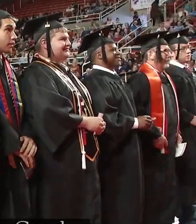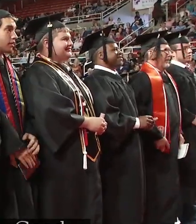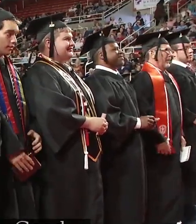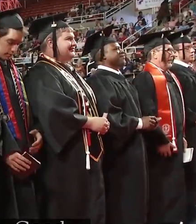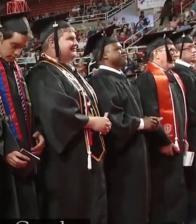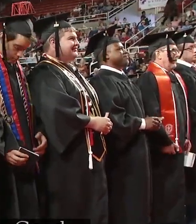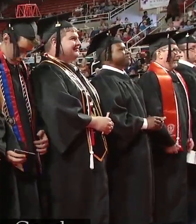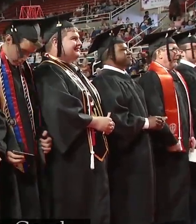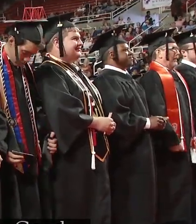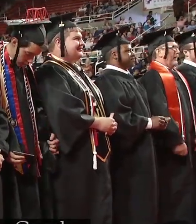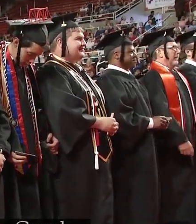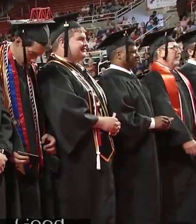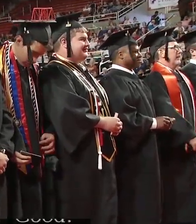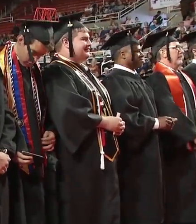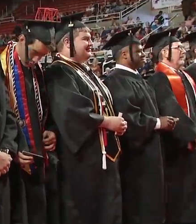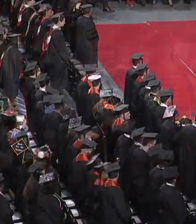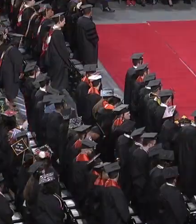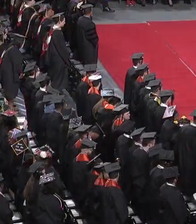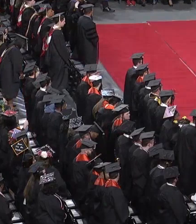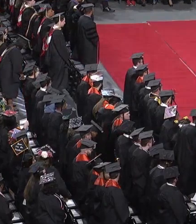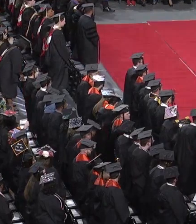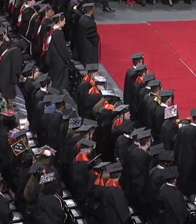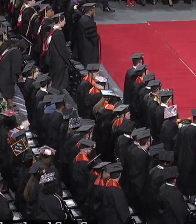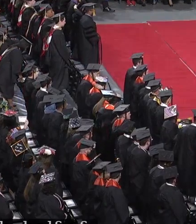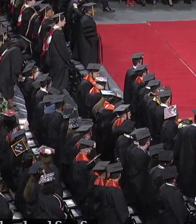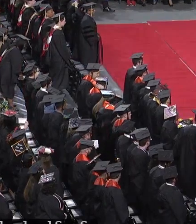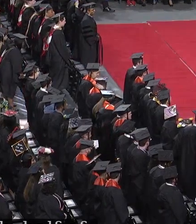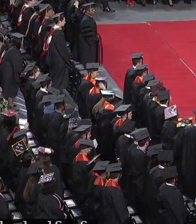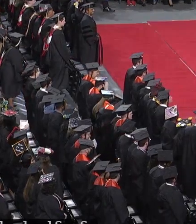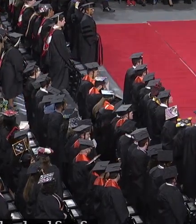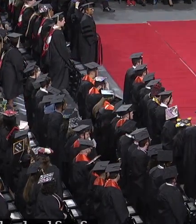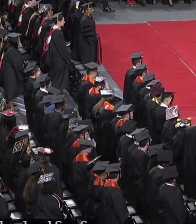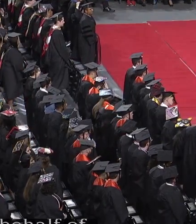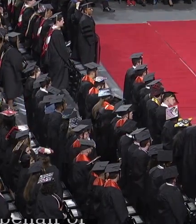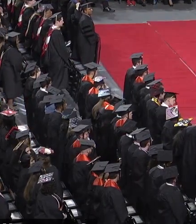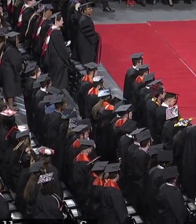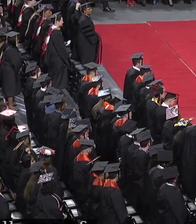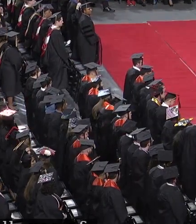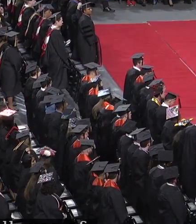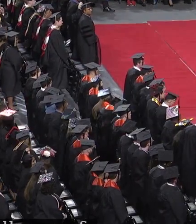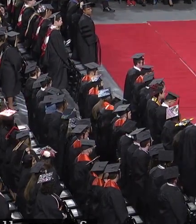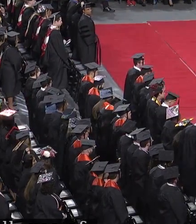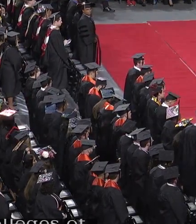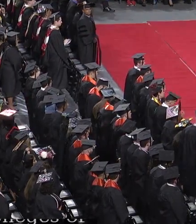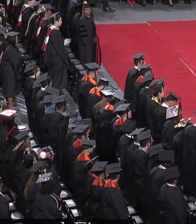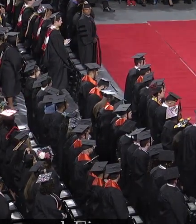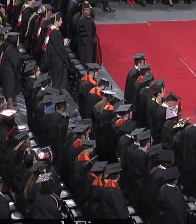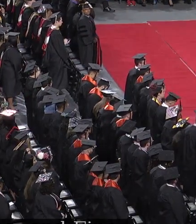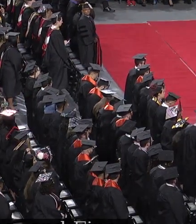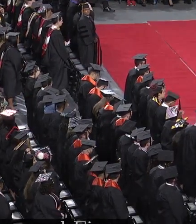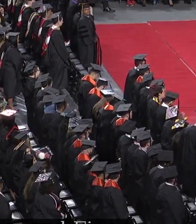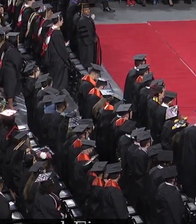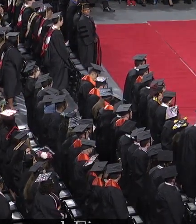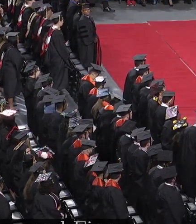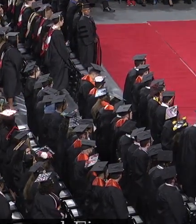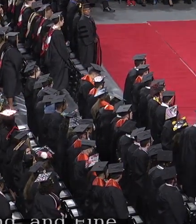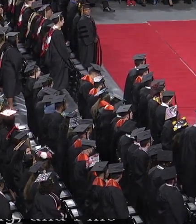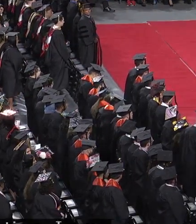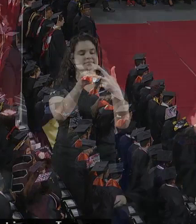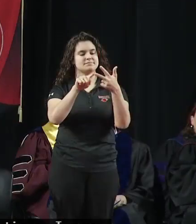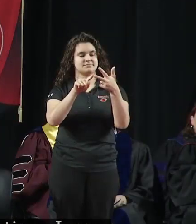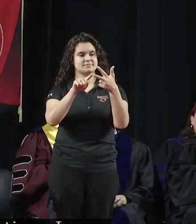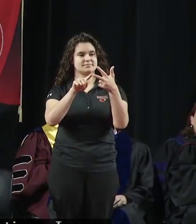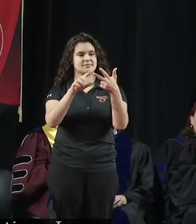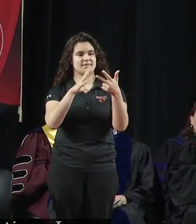President Evans, on behalf of the faculty of the College of Business, Engineering, and Fine Arts and Communication, I'm pleased